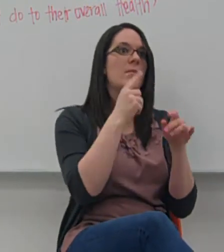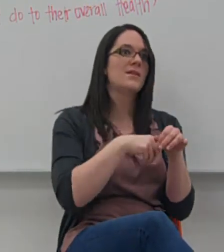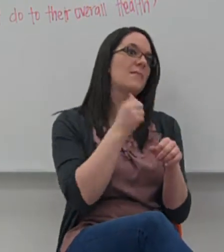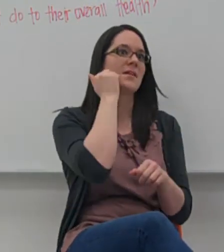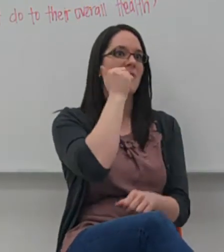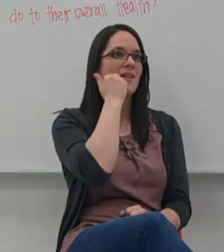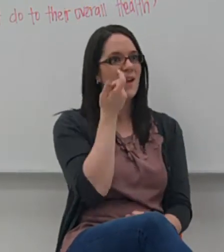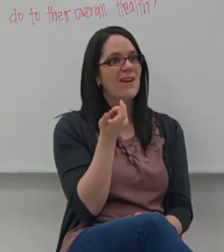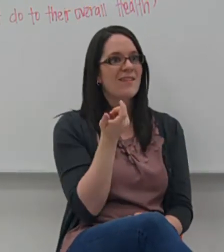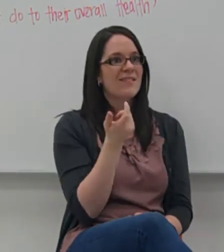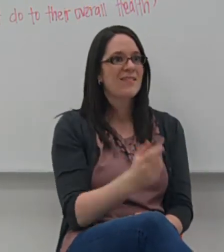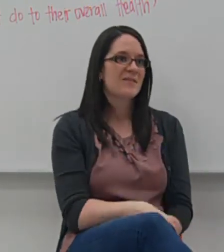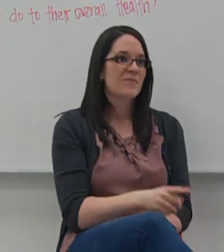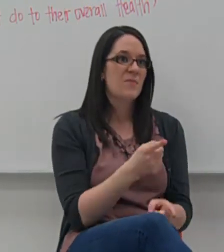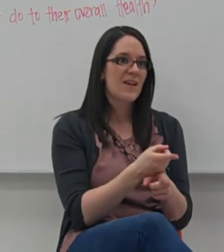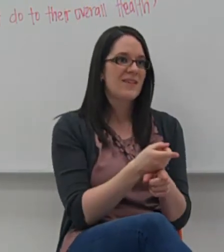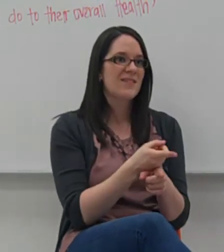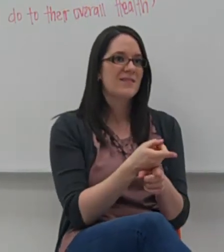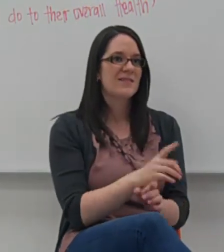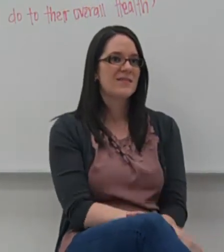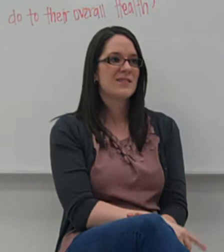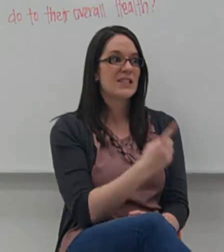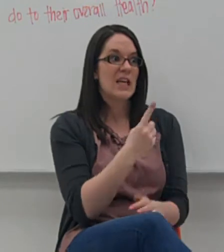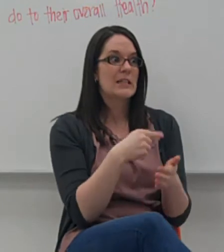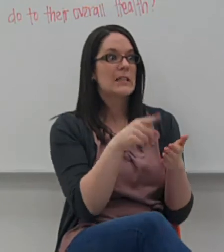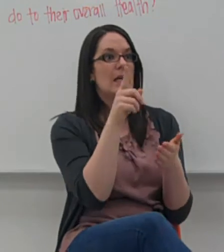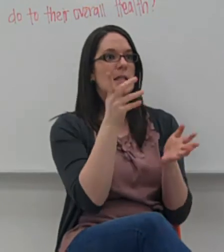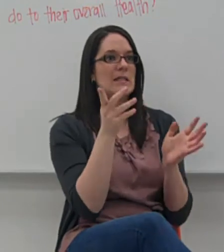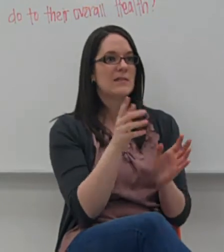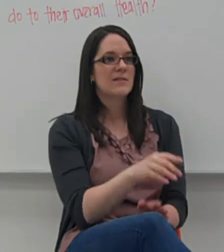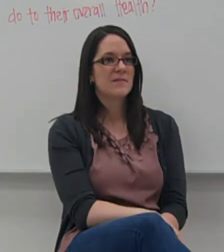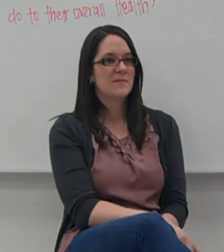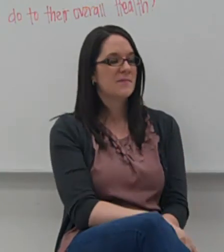Gotta make sure, right? Yeah? Okay.